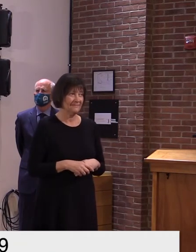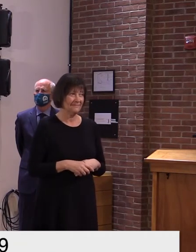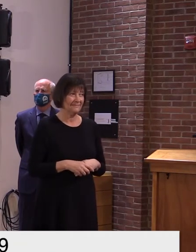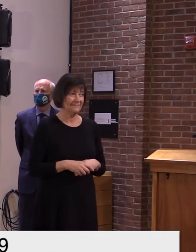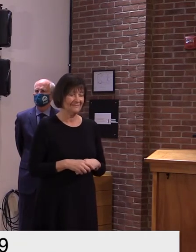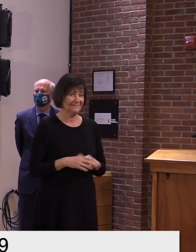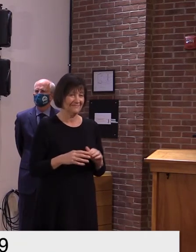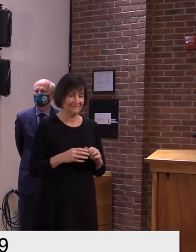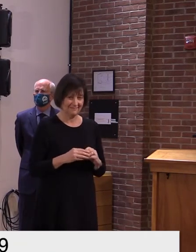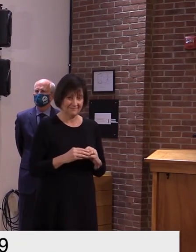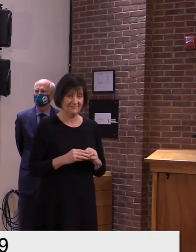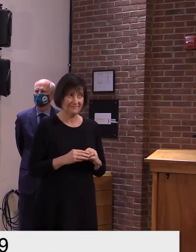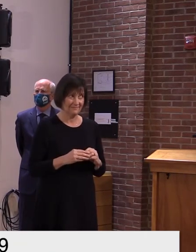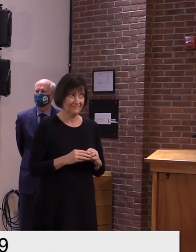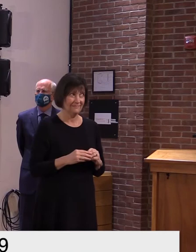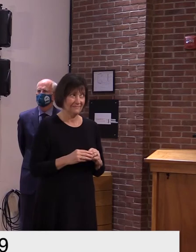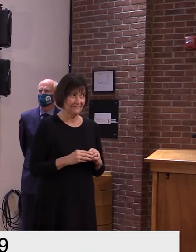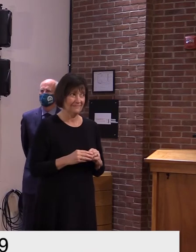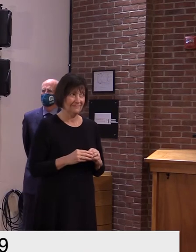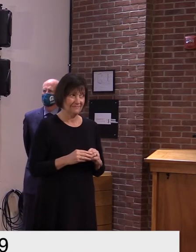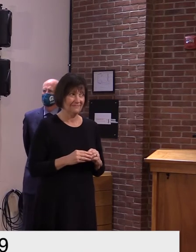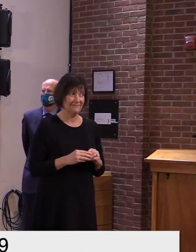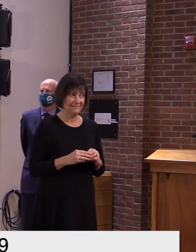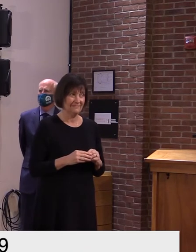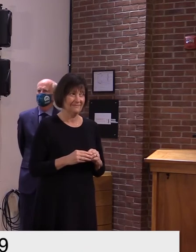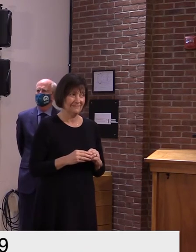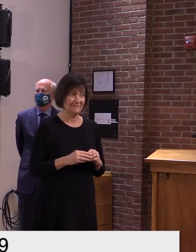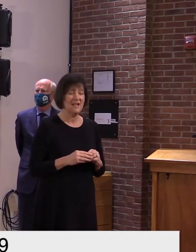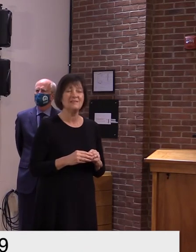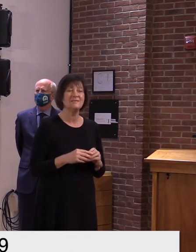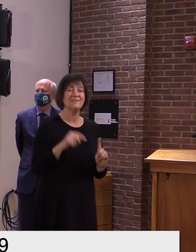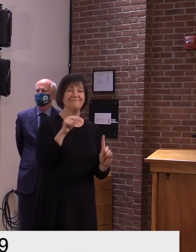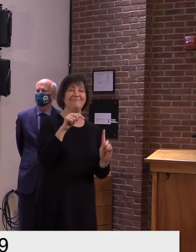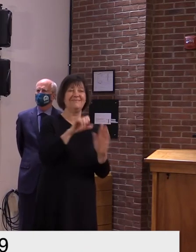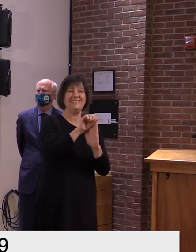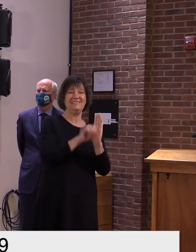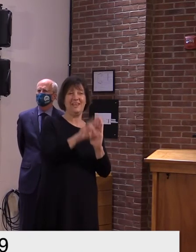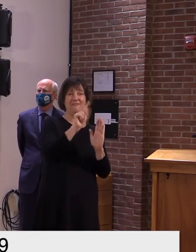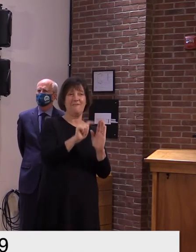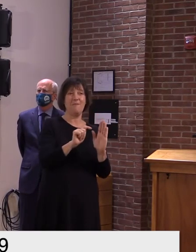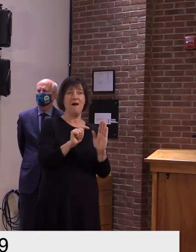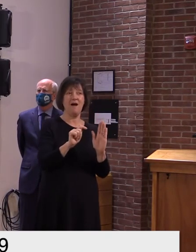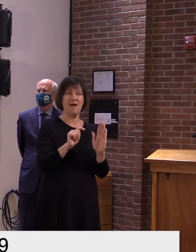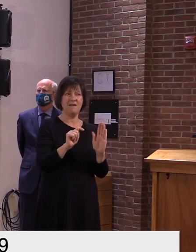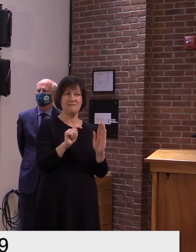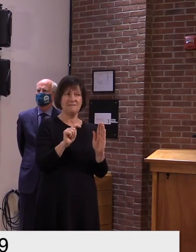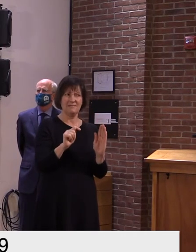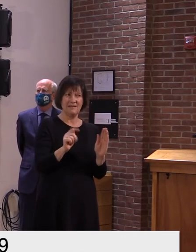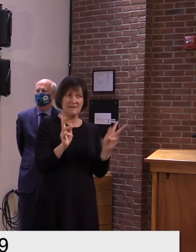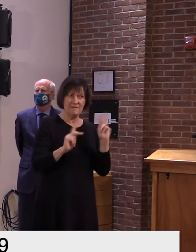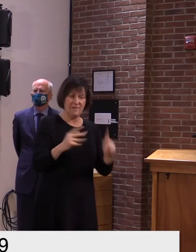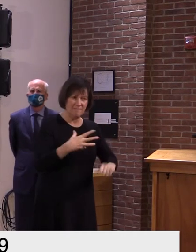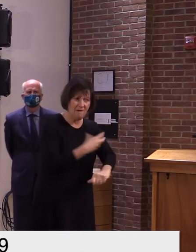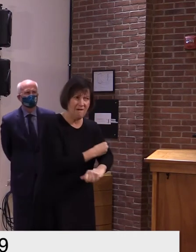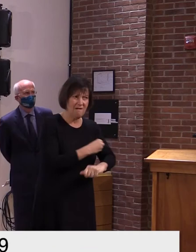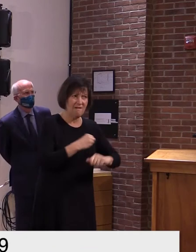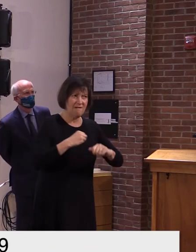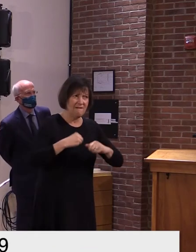On dose positions received and people vaccinated in Vermont, when is that data going to start being